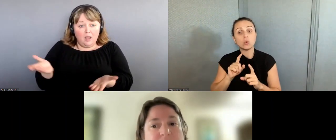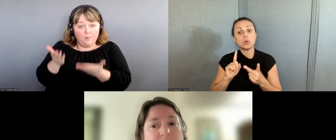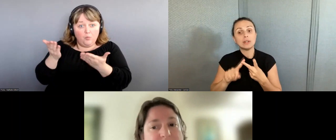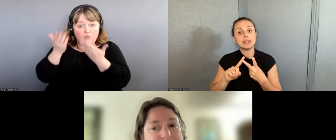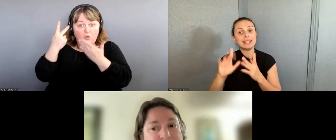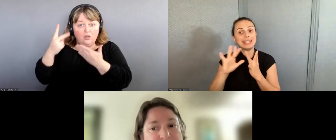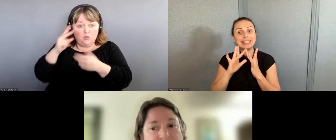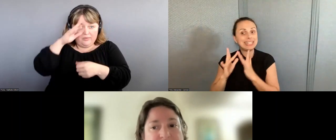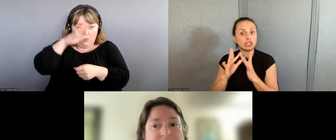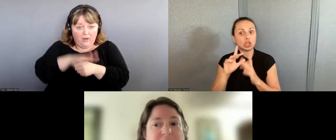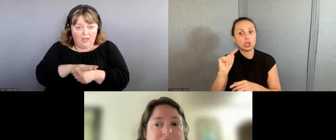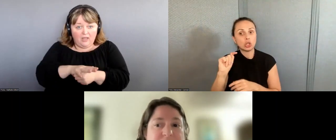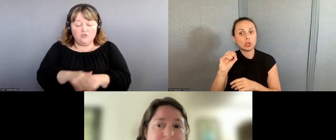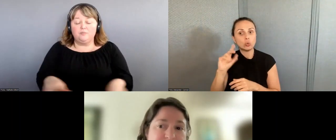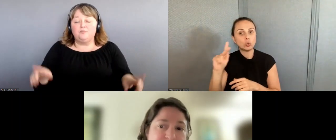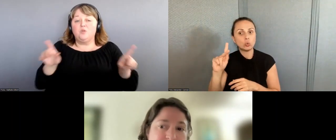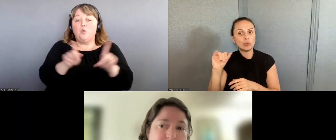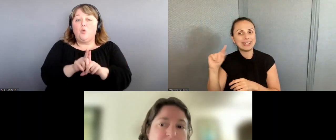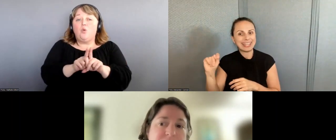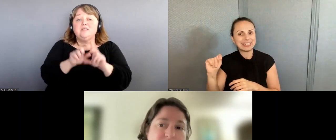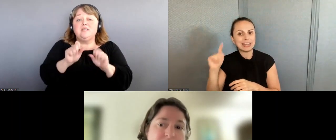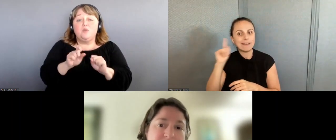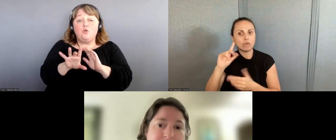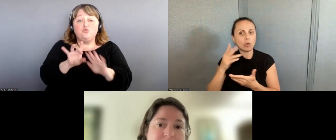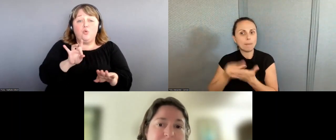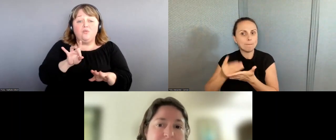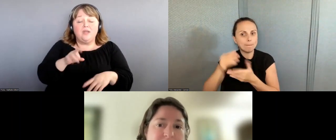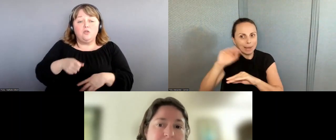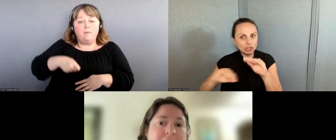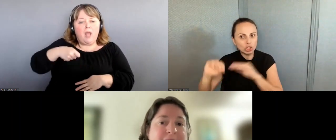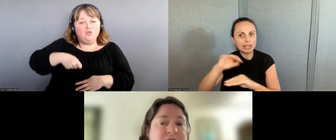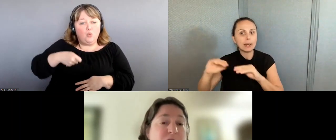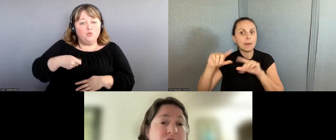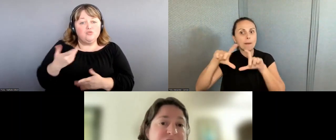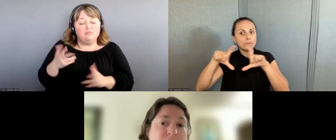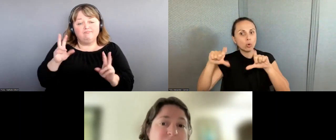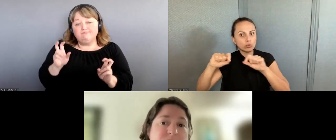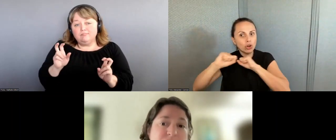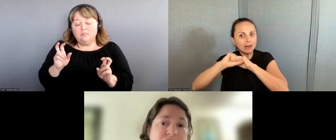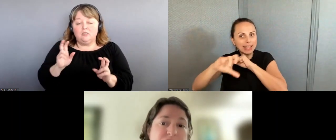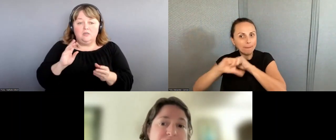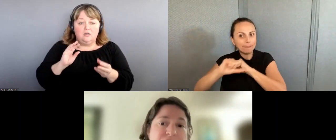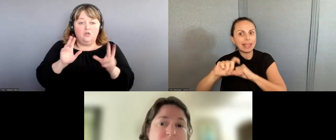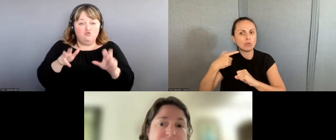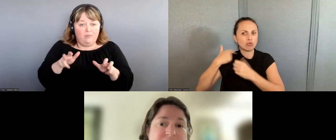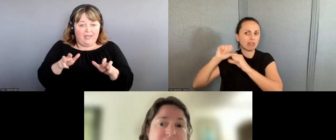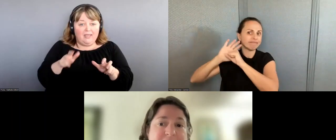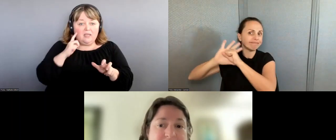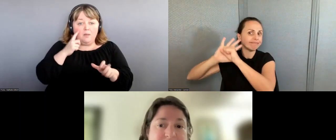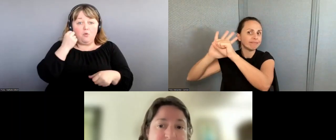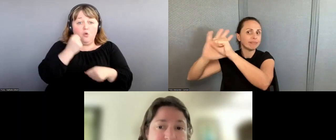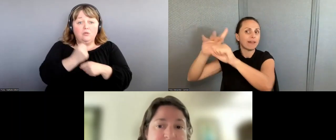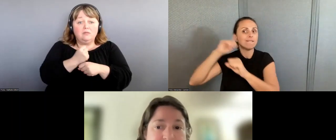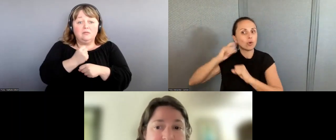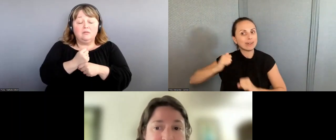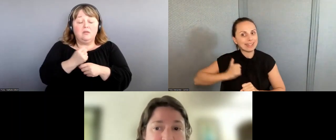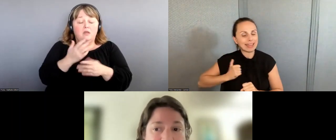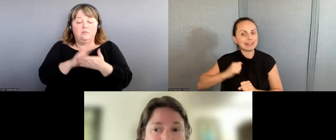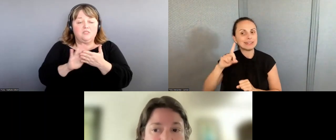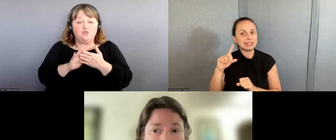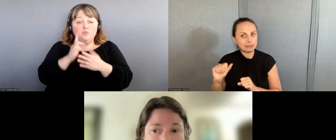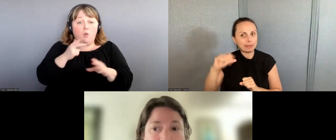digital toolkit for the Budget the Benefit postcard campaign as part of our push for the Canada